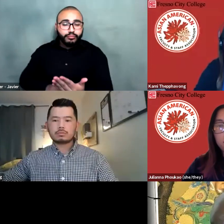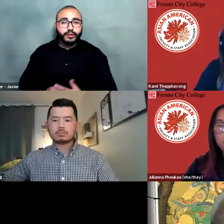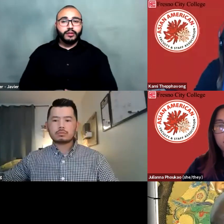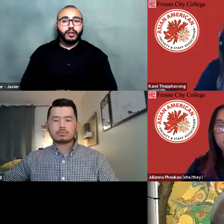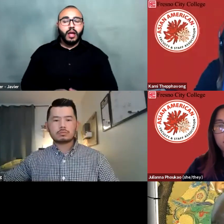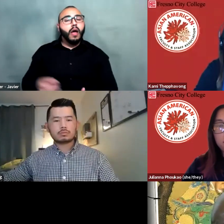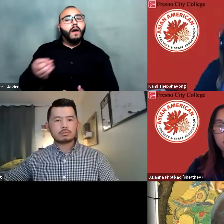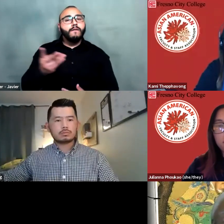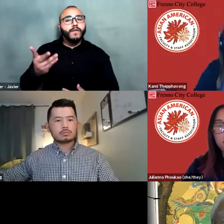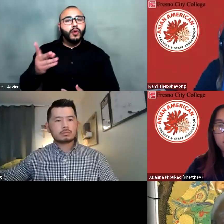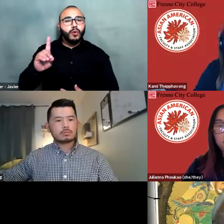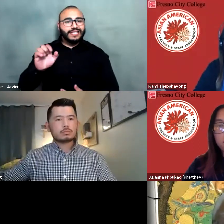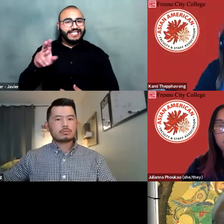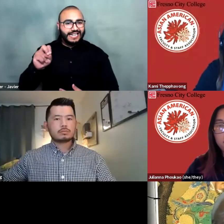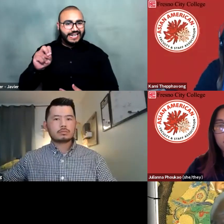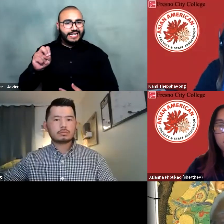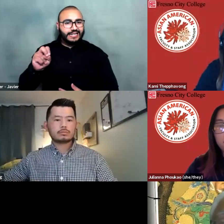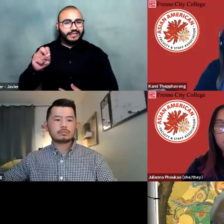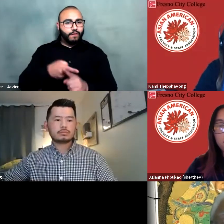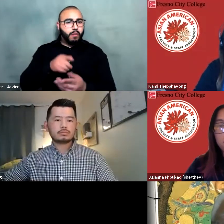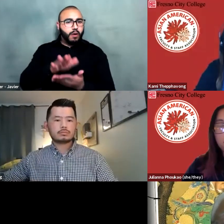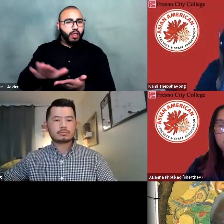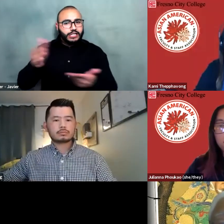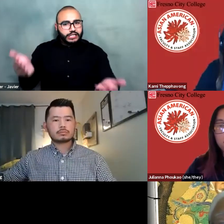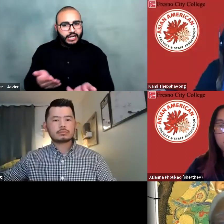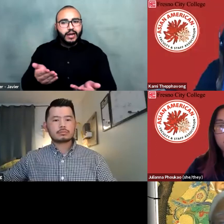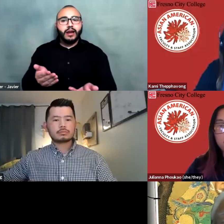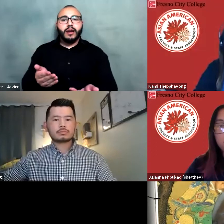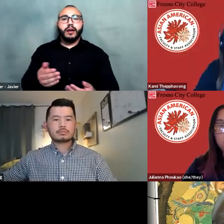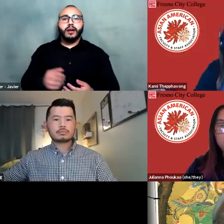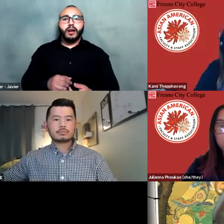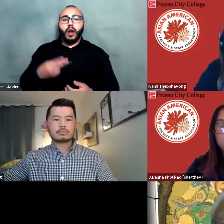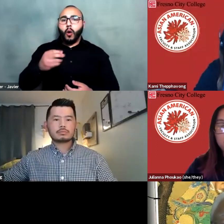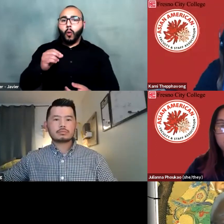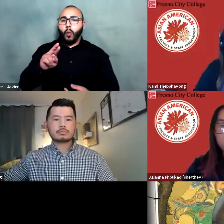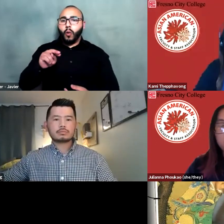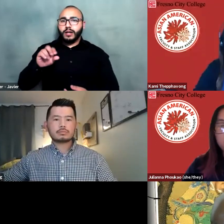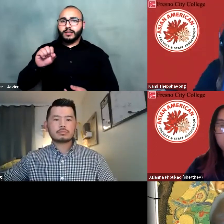Quite a few of our deans are here. Cheryl Lynn Krill Hornsby. I